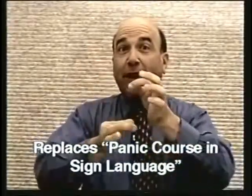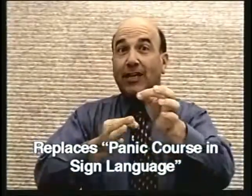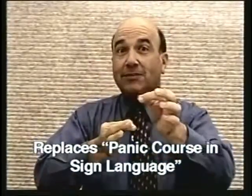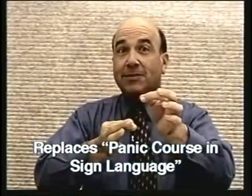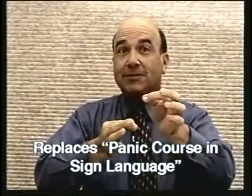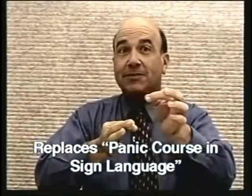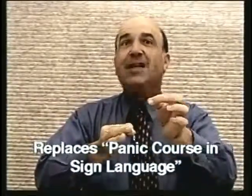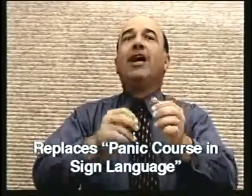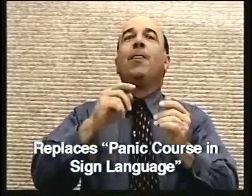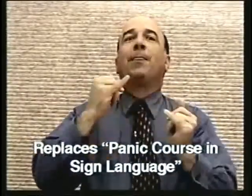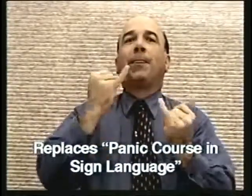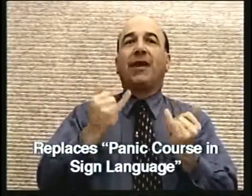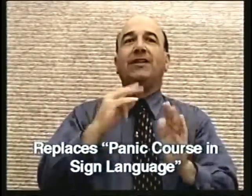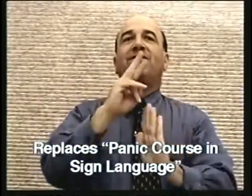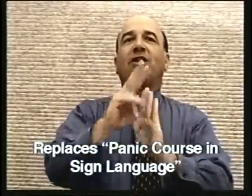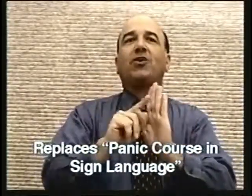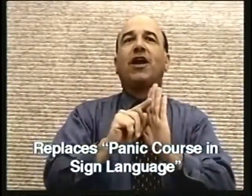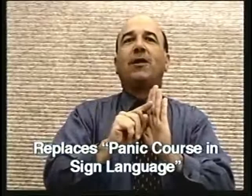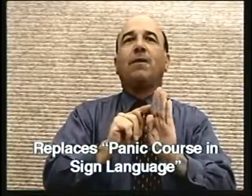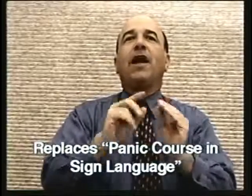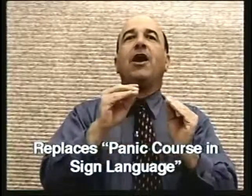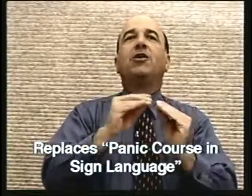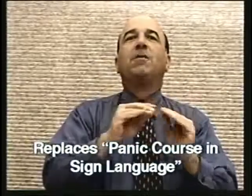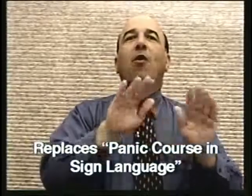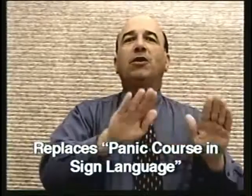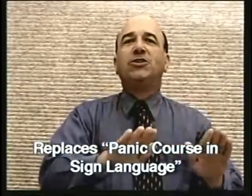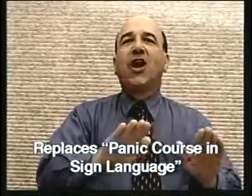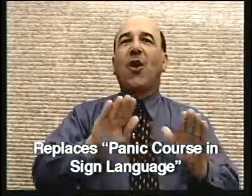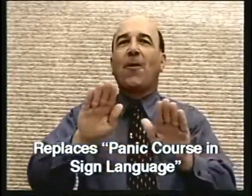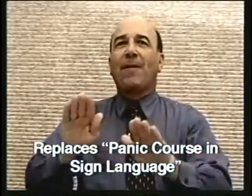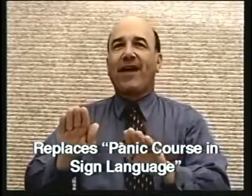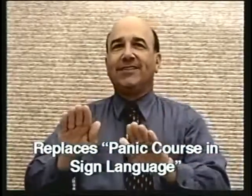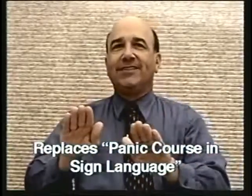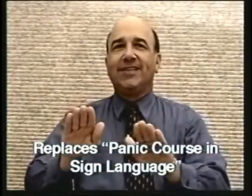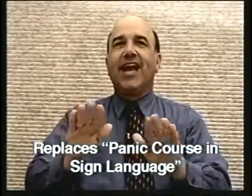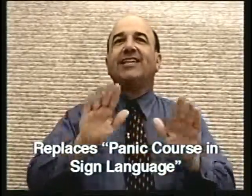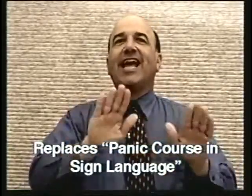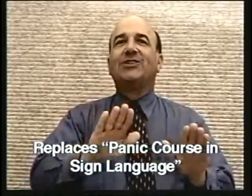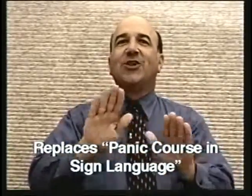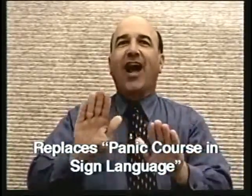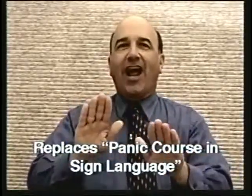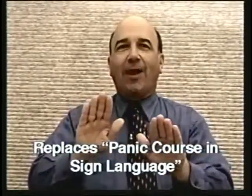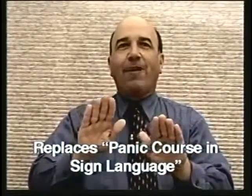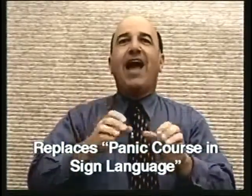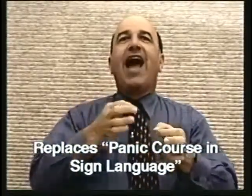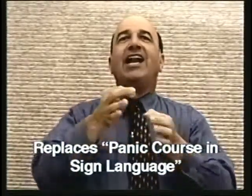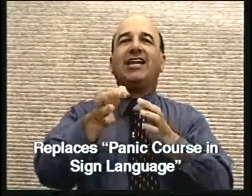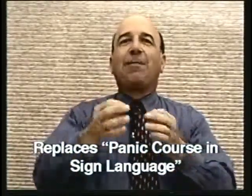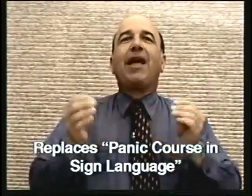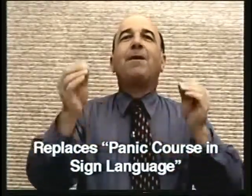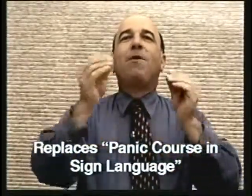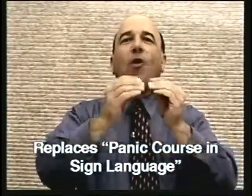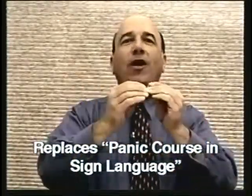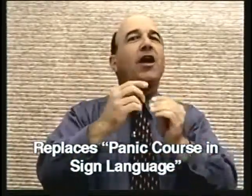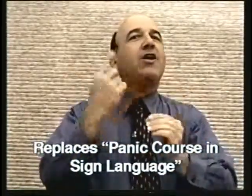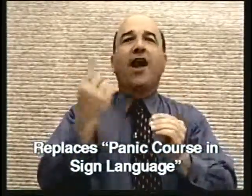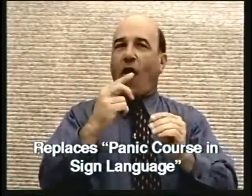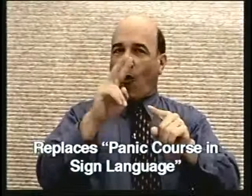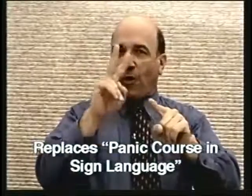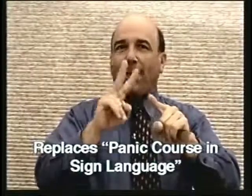replacement, this videotape is more slow-paced, takes your time, and explains more not only about